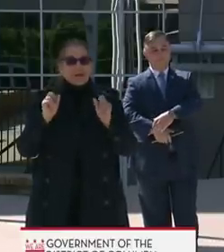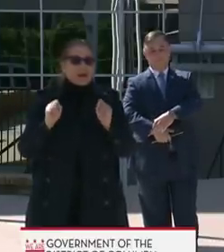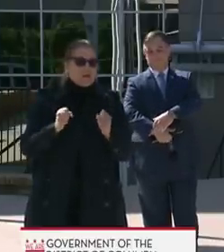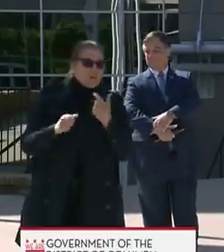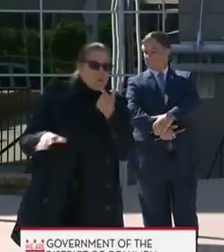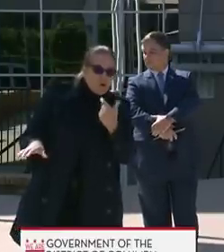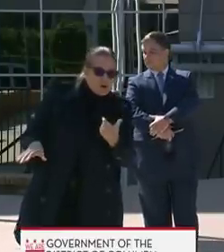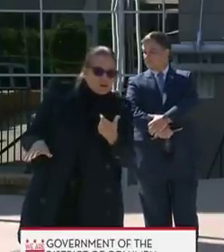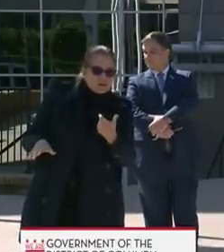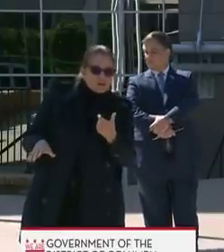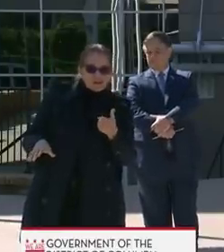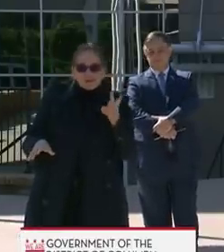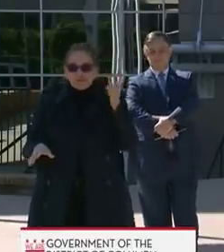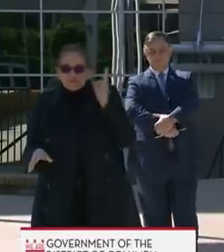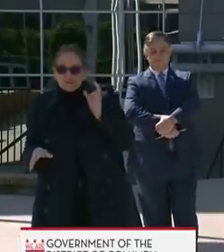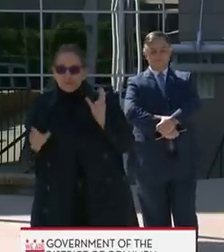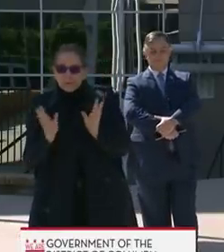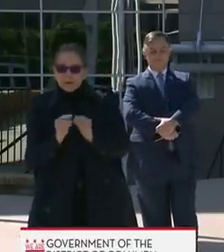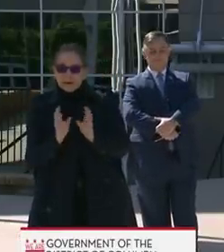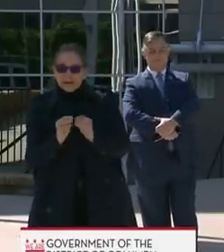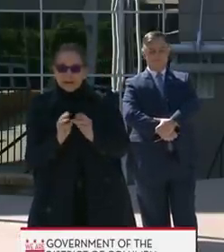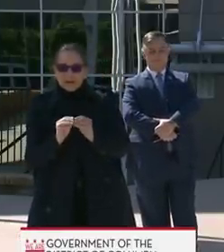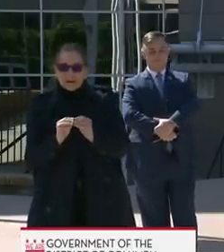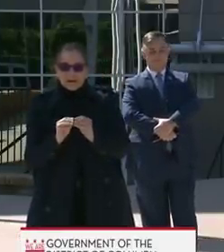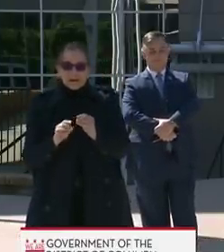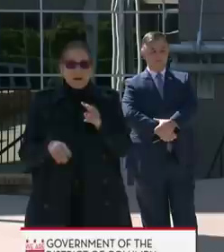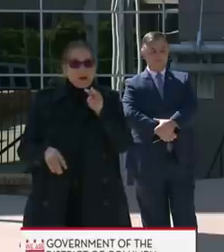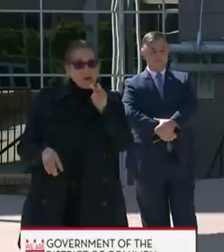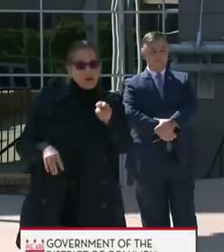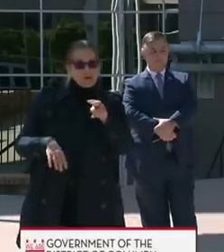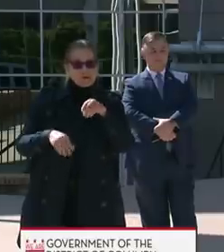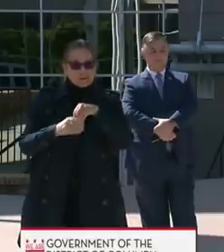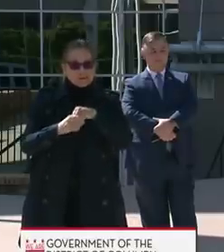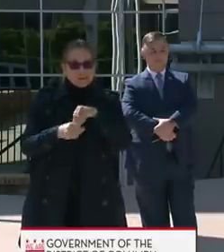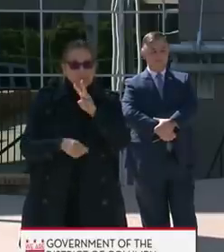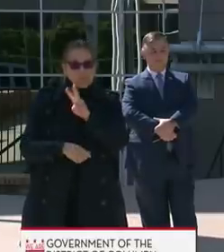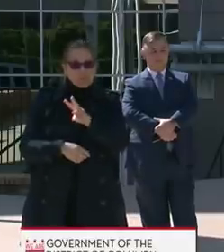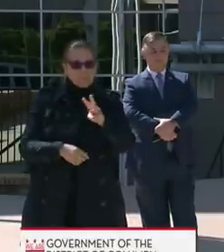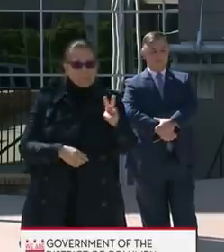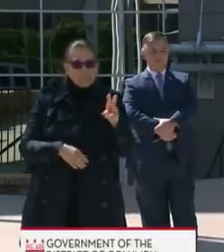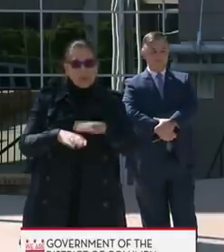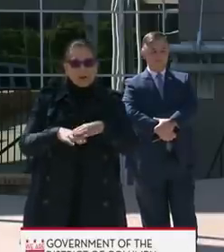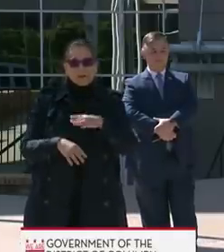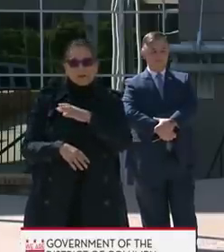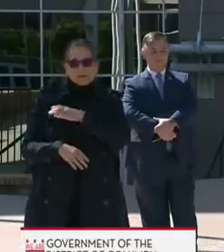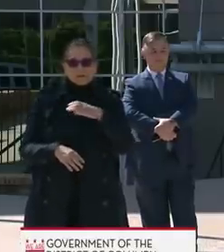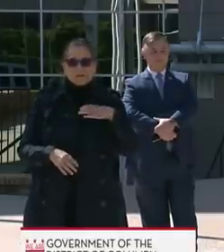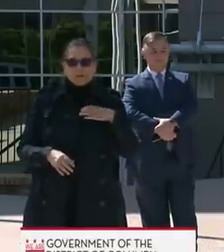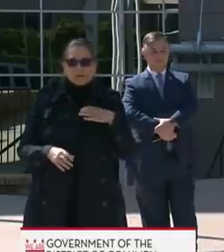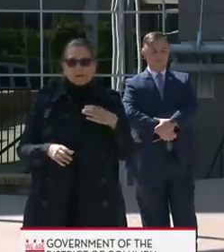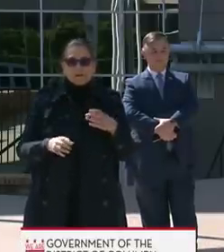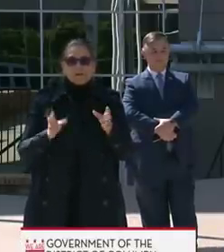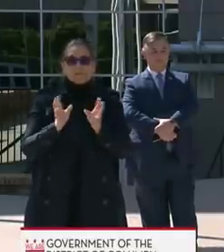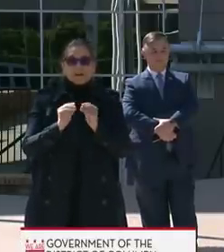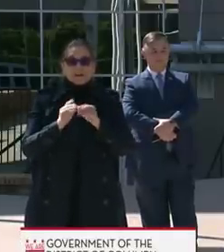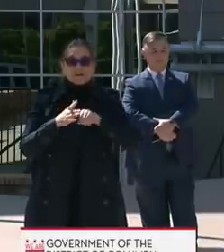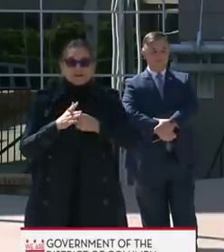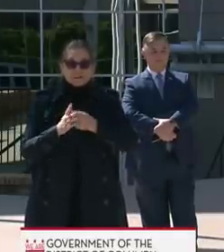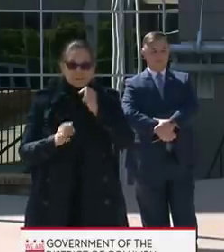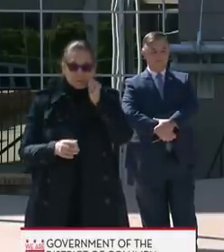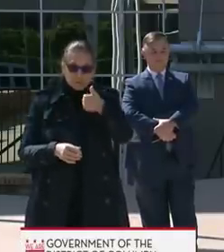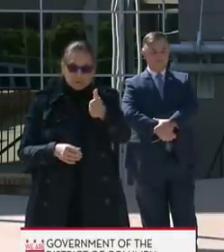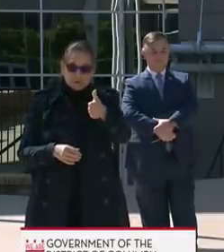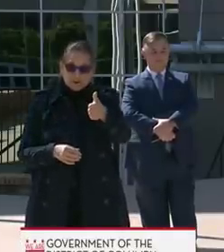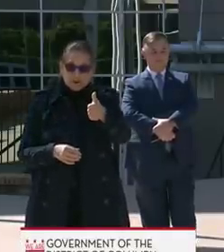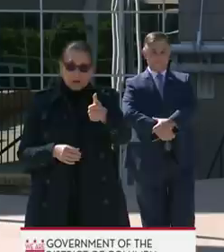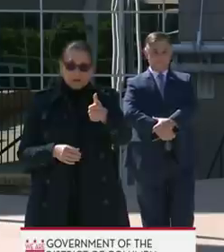council's website to get the link. The meeting will begin at 10, and I assume it will be completely awkward because we've not done